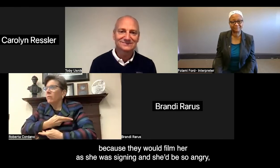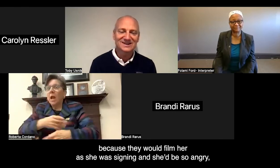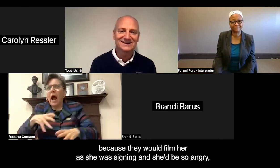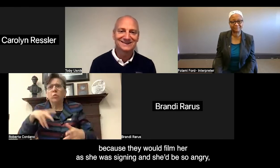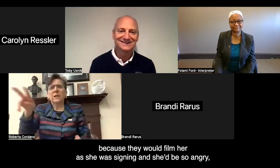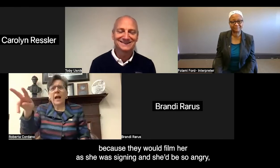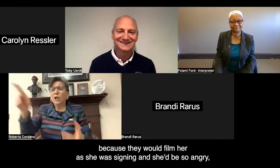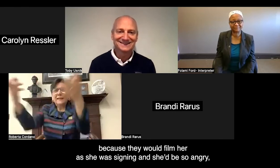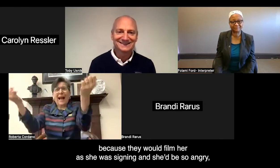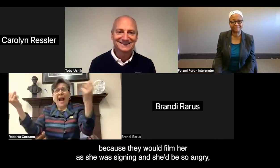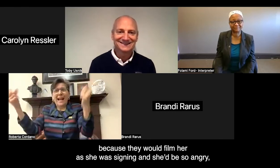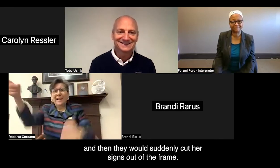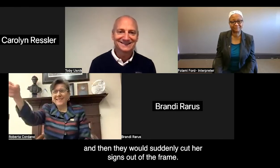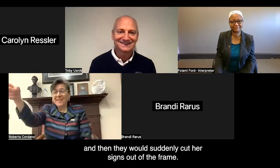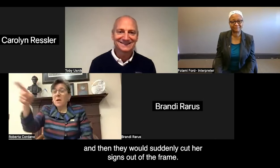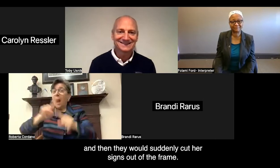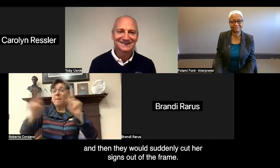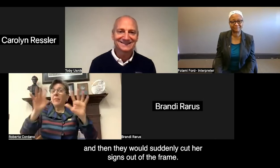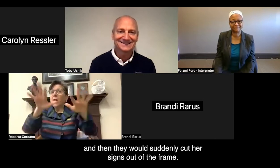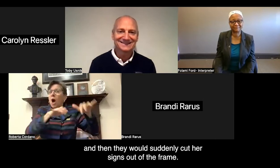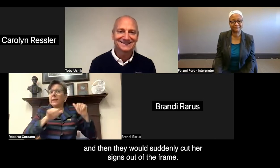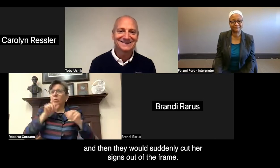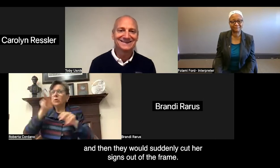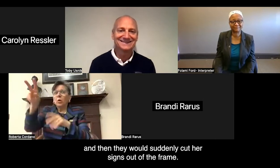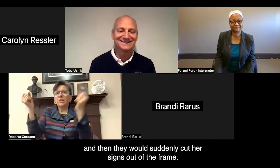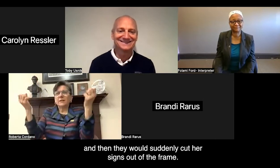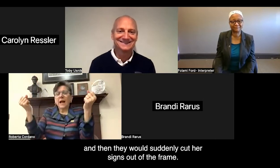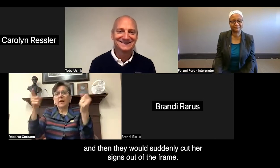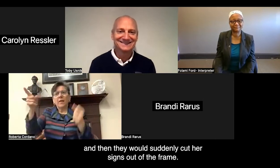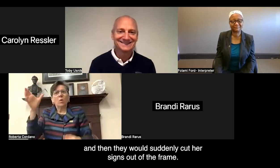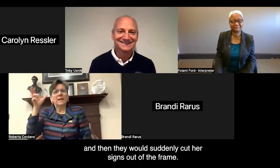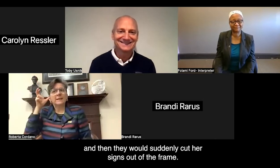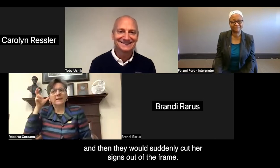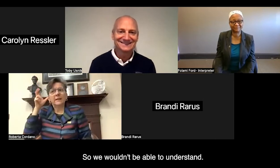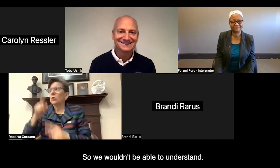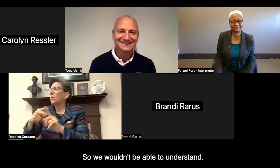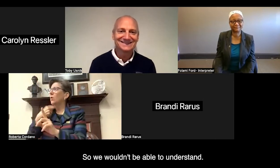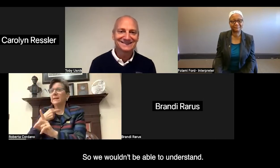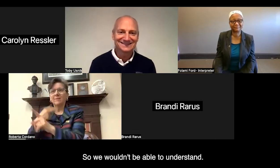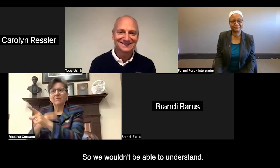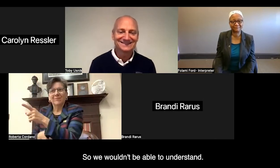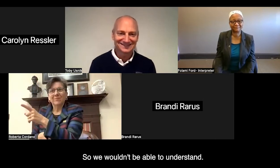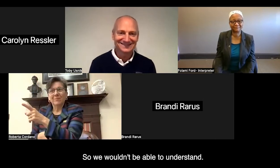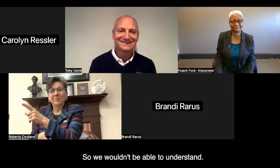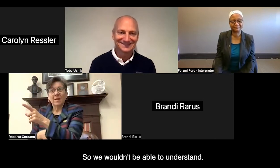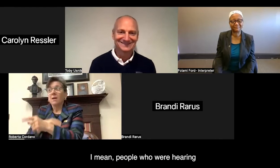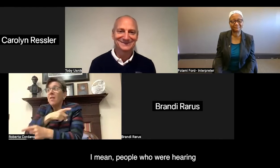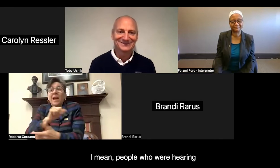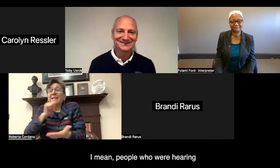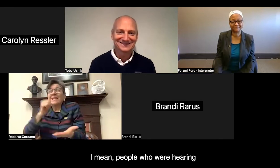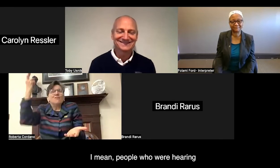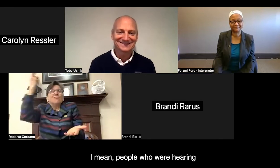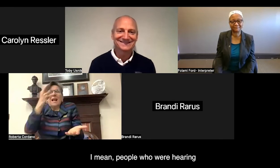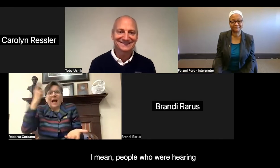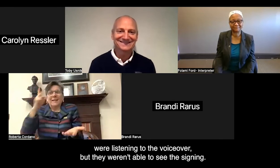angry. And then they would suddenly cut her signs out of the frame. So we wouldn't be able to understand. I mean, people who were hearing were listening